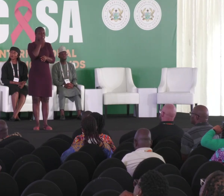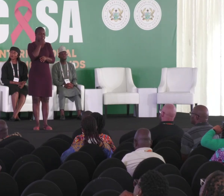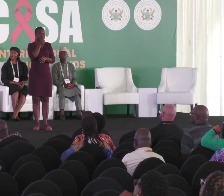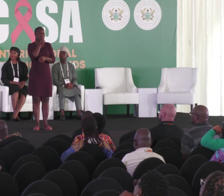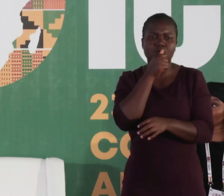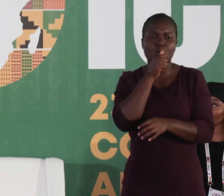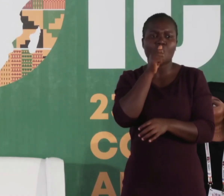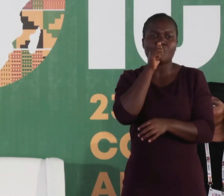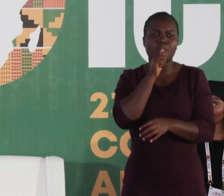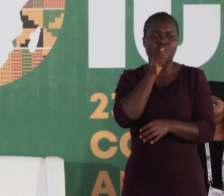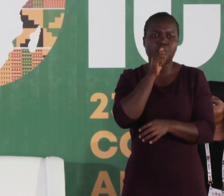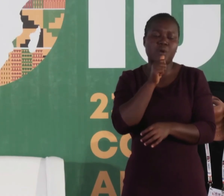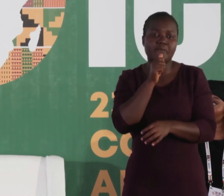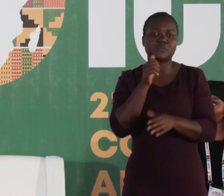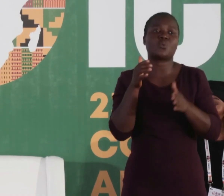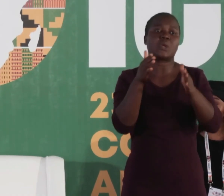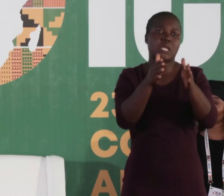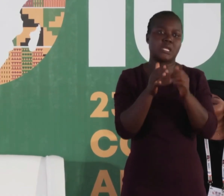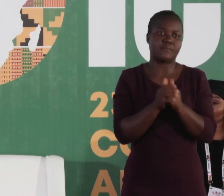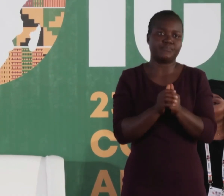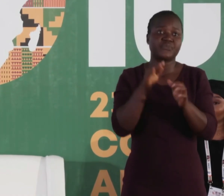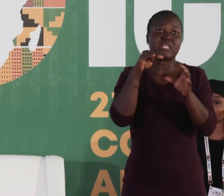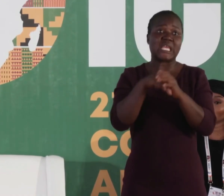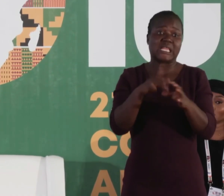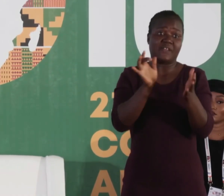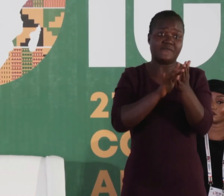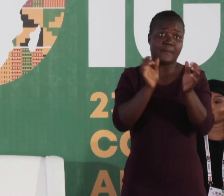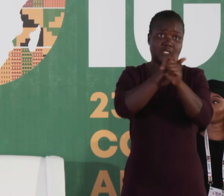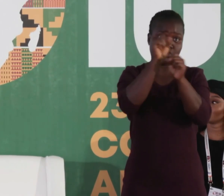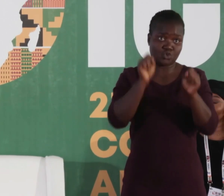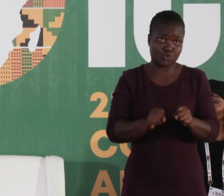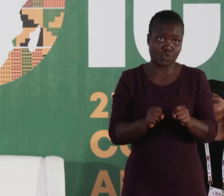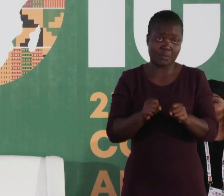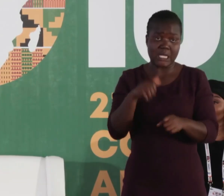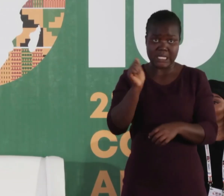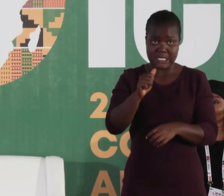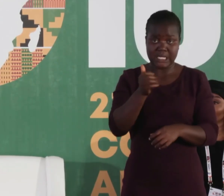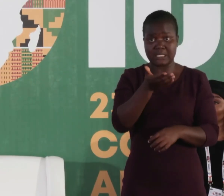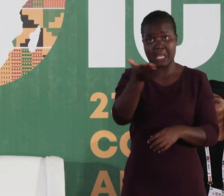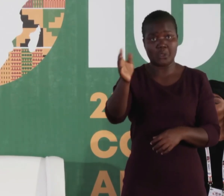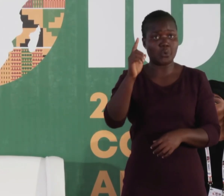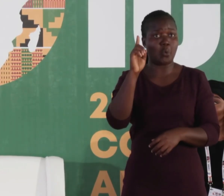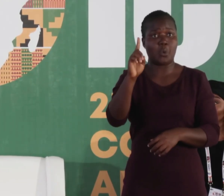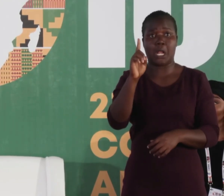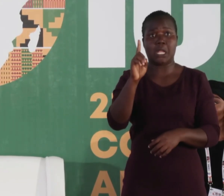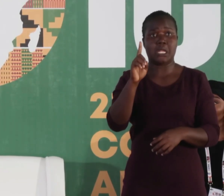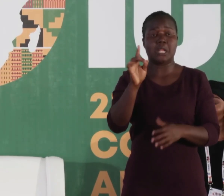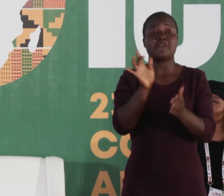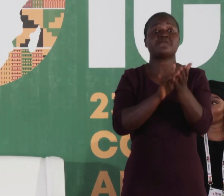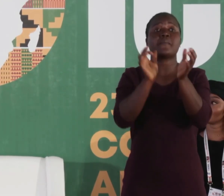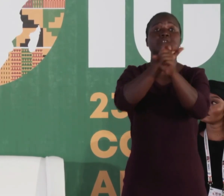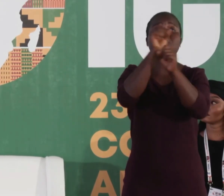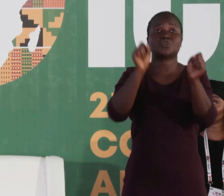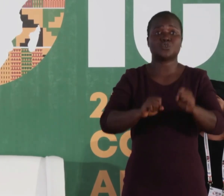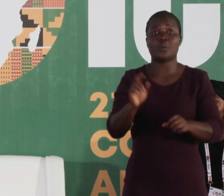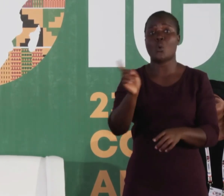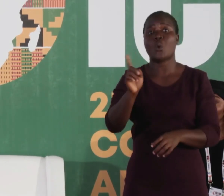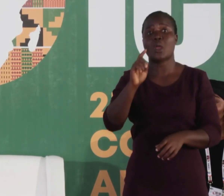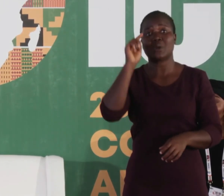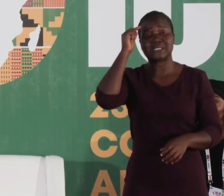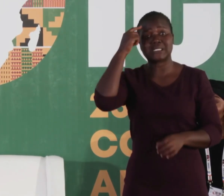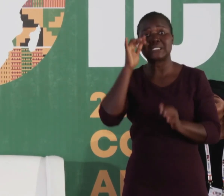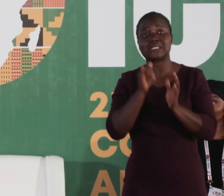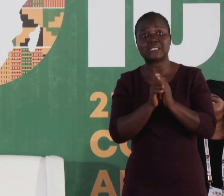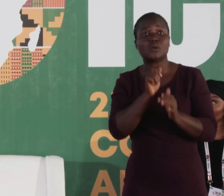way within the pharmacies, though there was only one pharmacy where we thought privacy